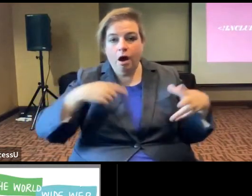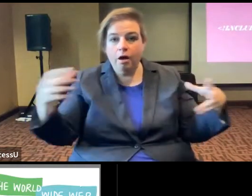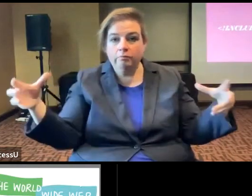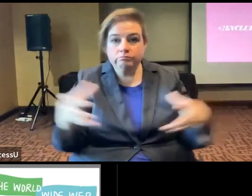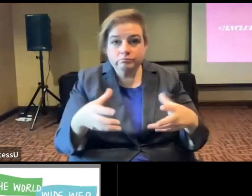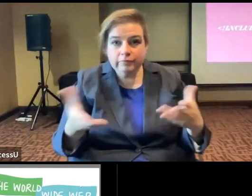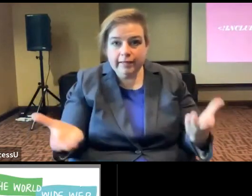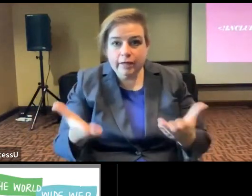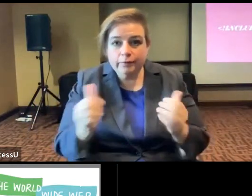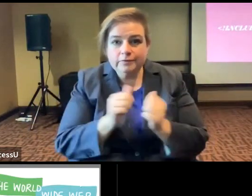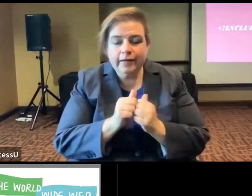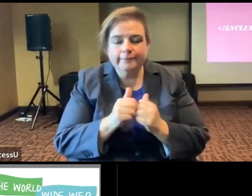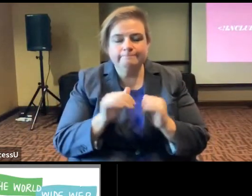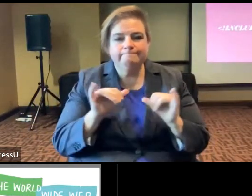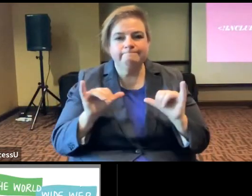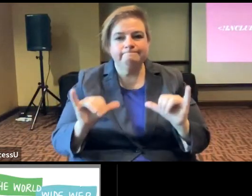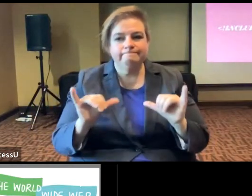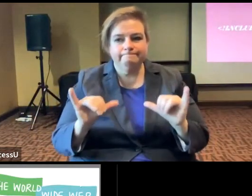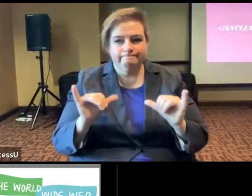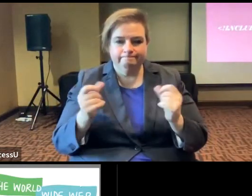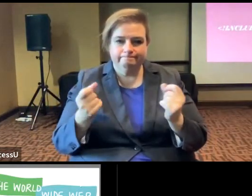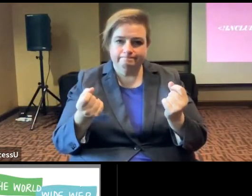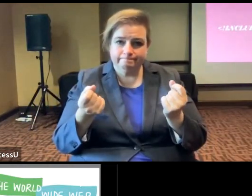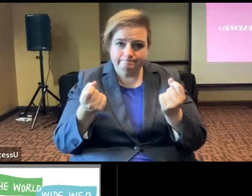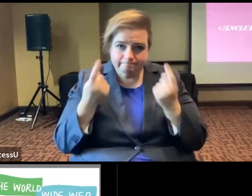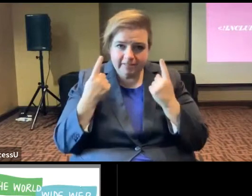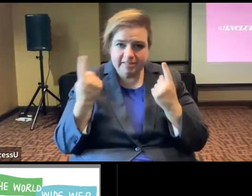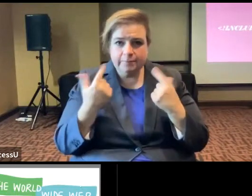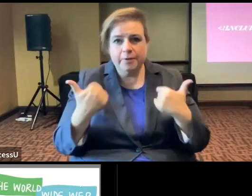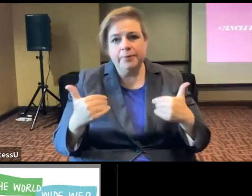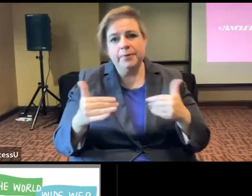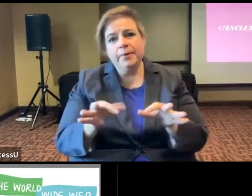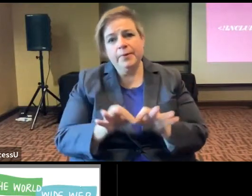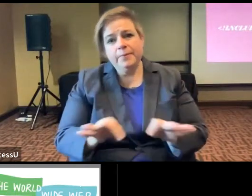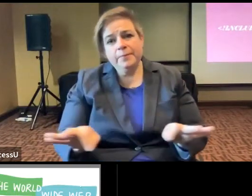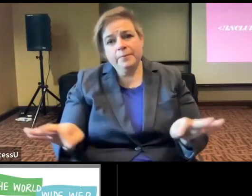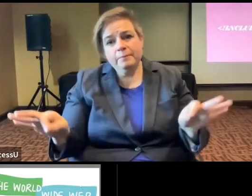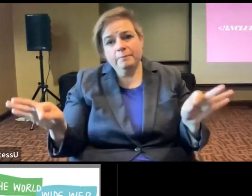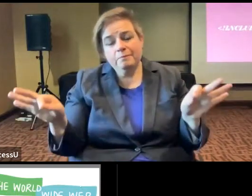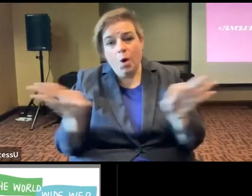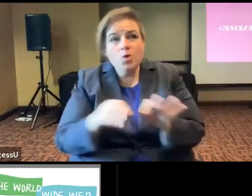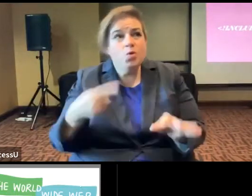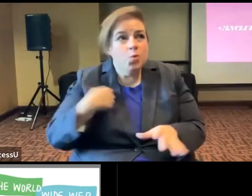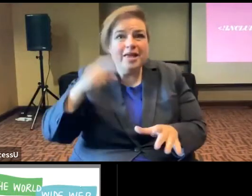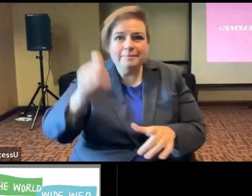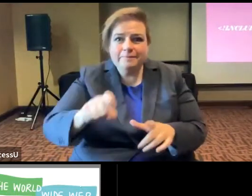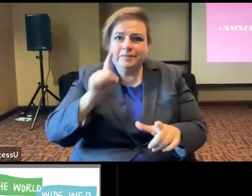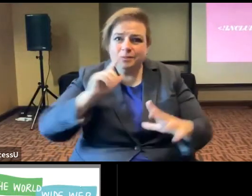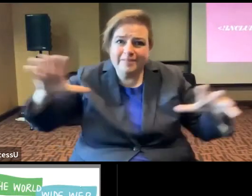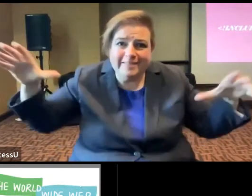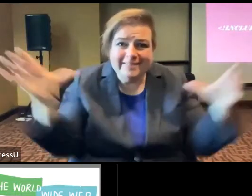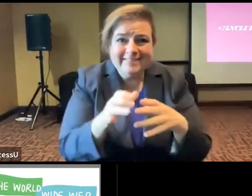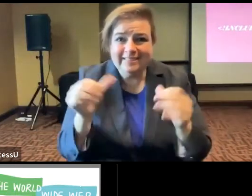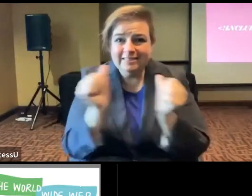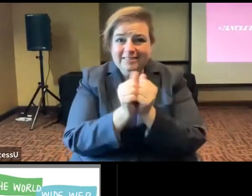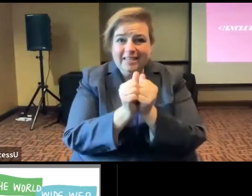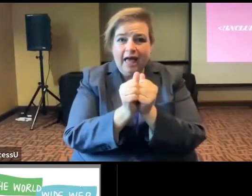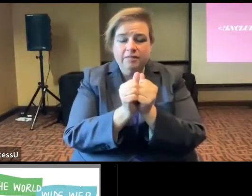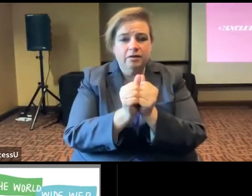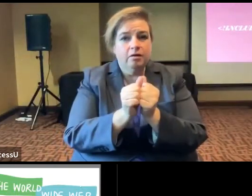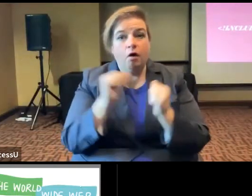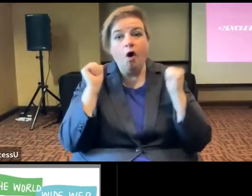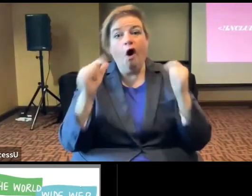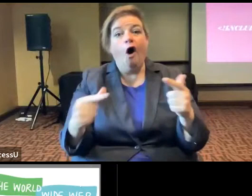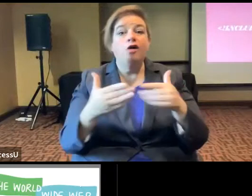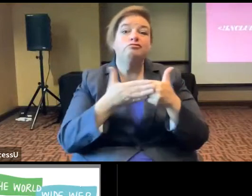And I think we have realized something very important, and that is that we do need to be together. It's not all